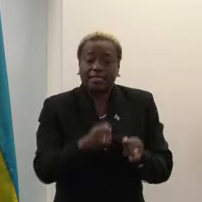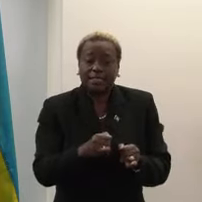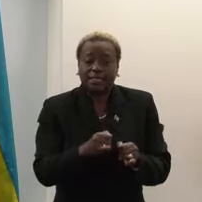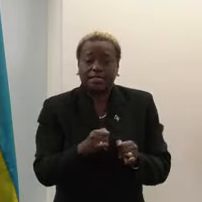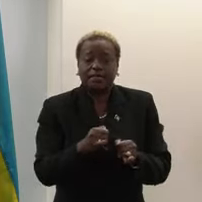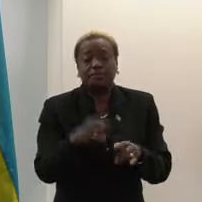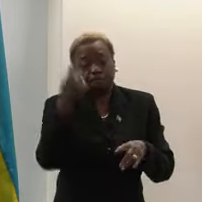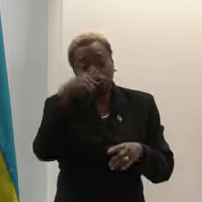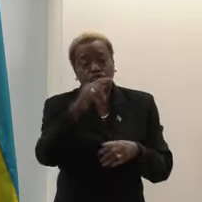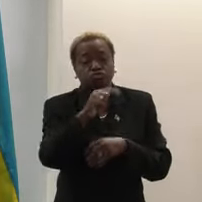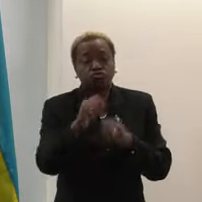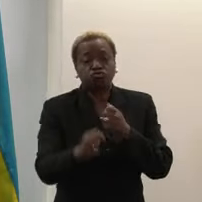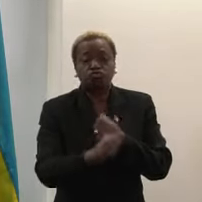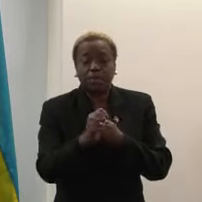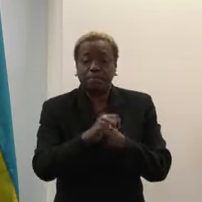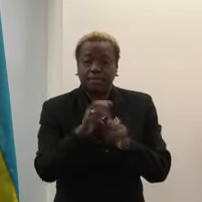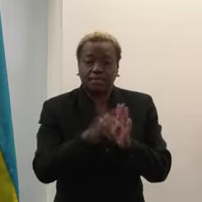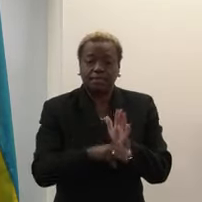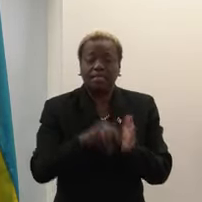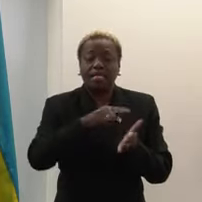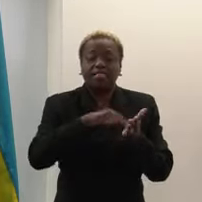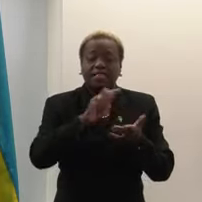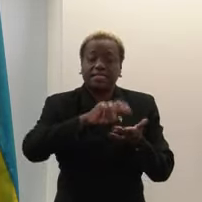treatment. This means